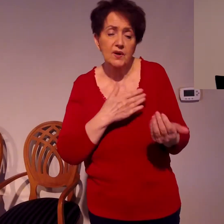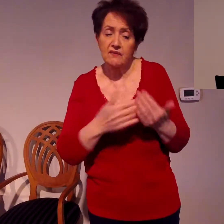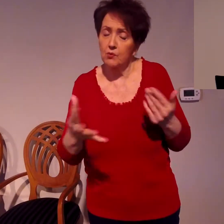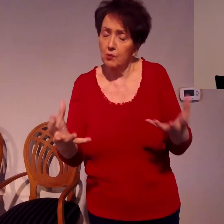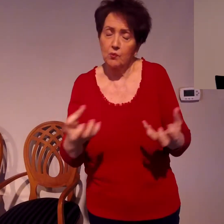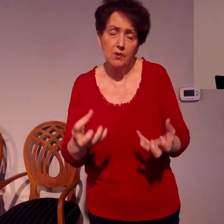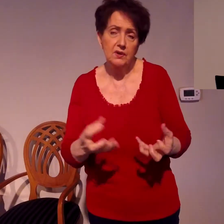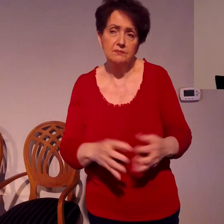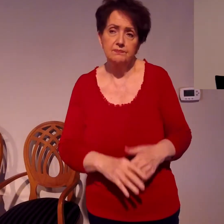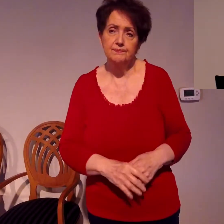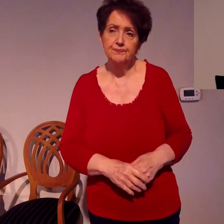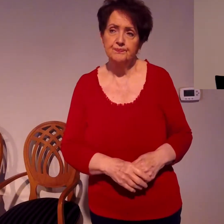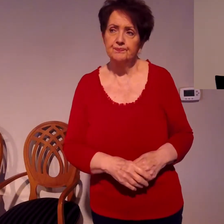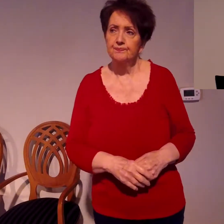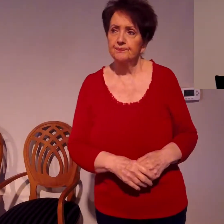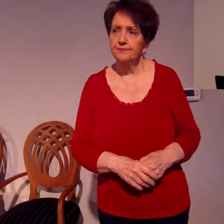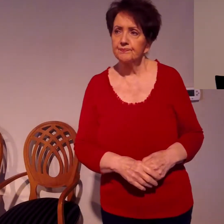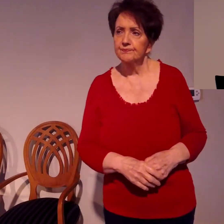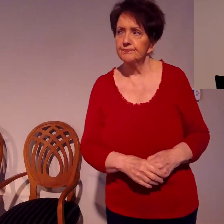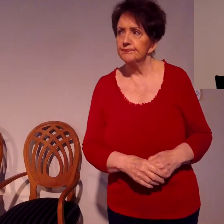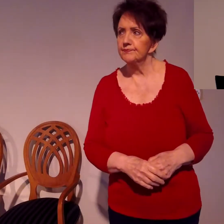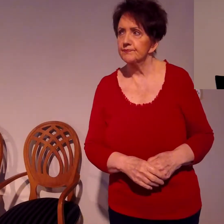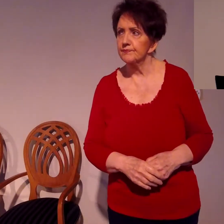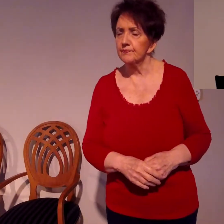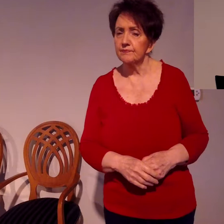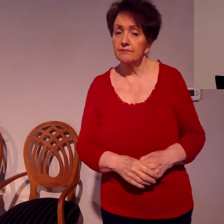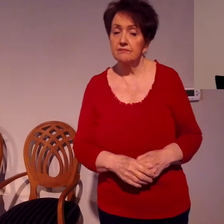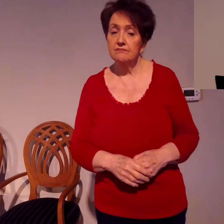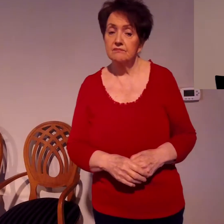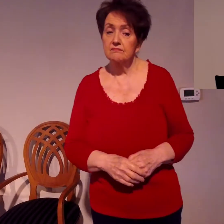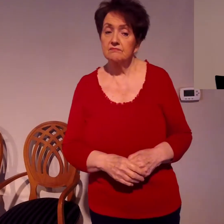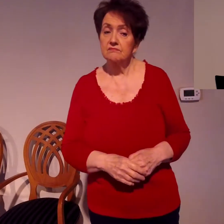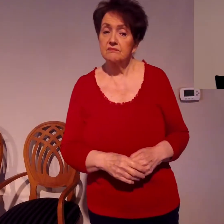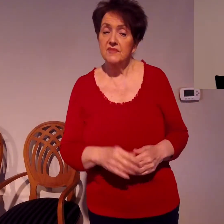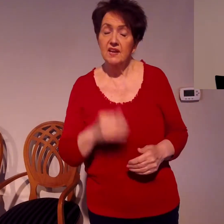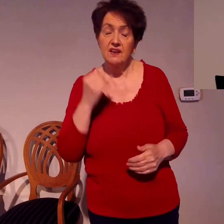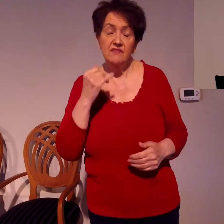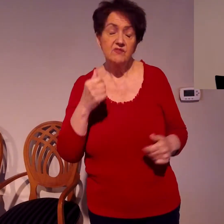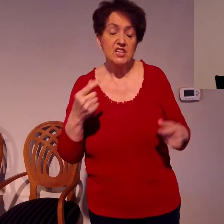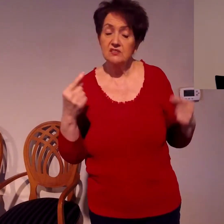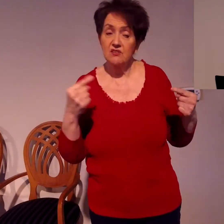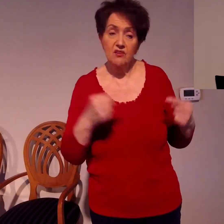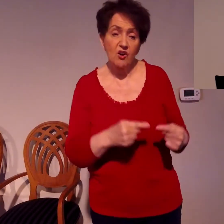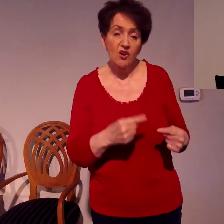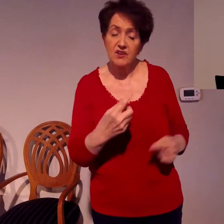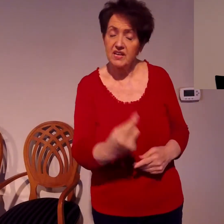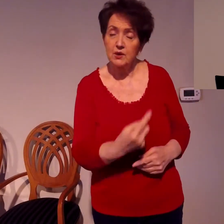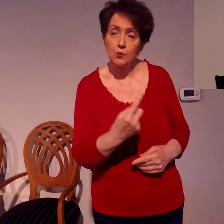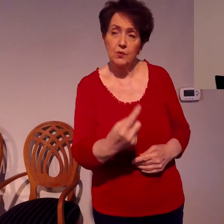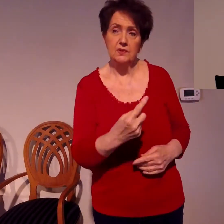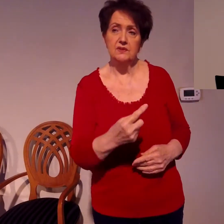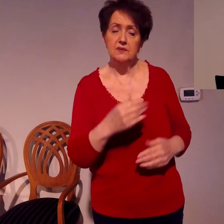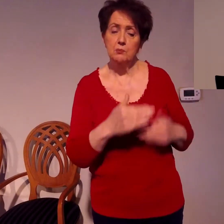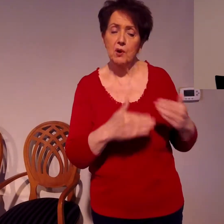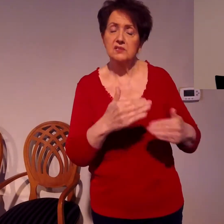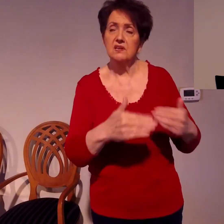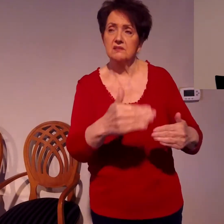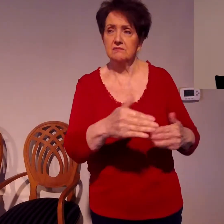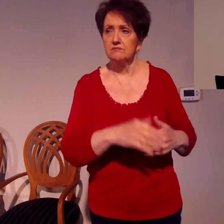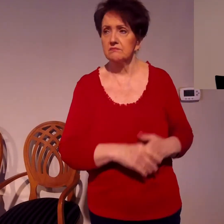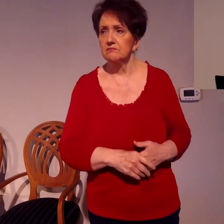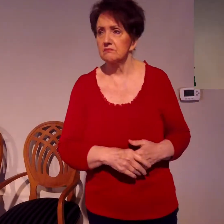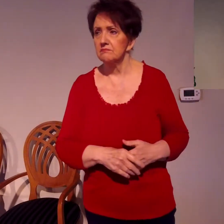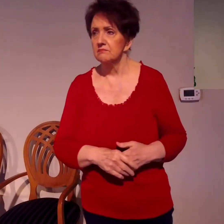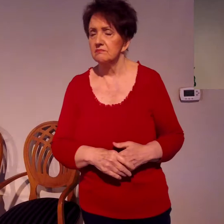want to, as long as it does not harm anyone or anything in the process.